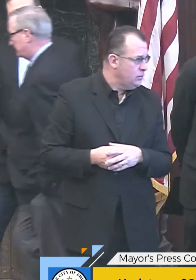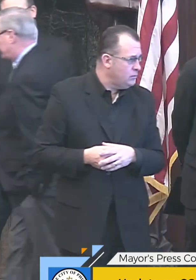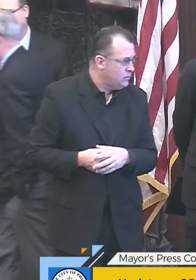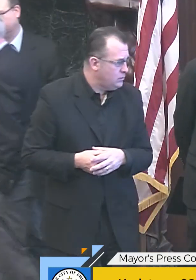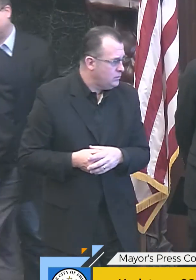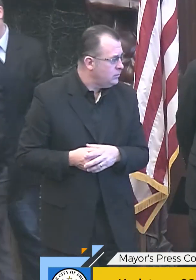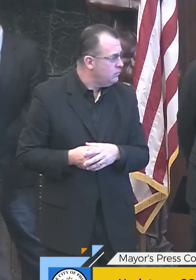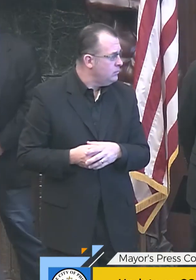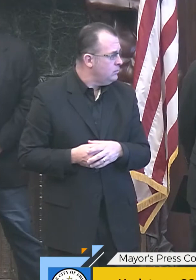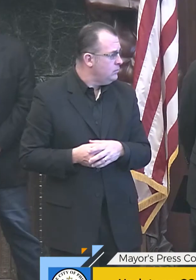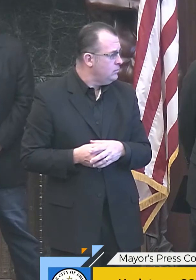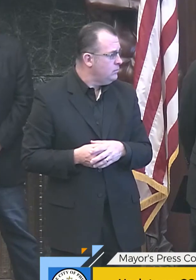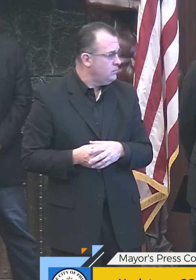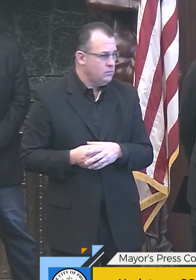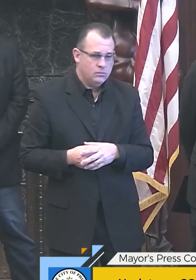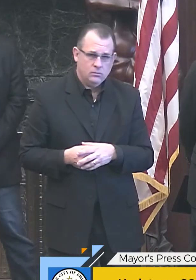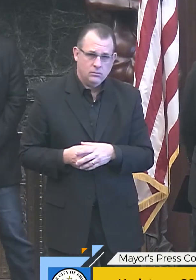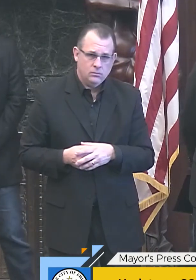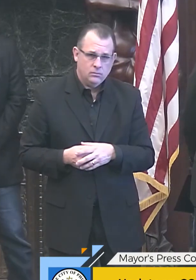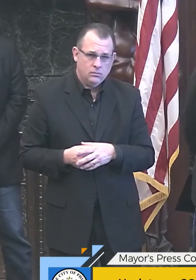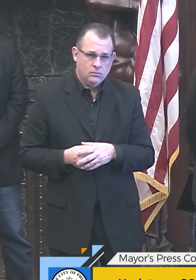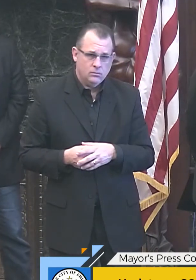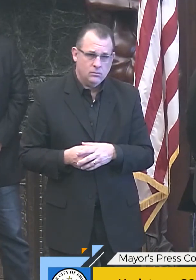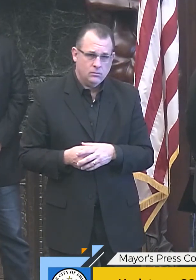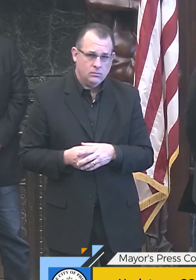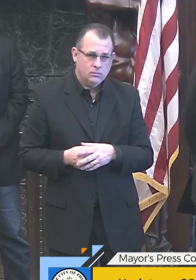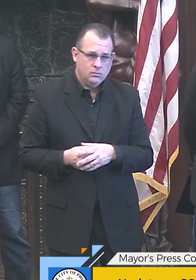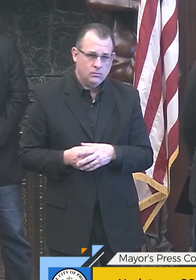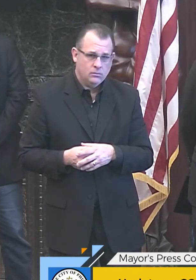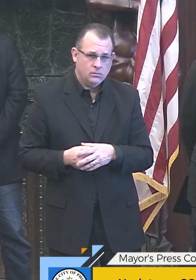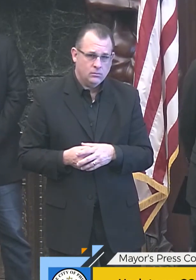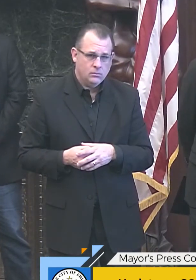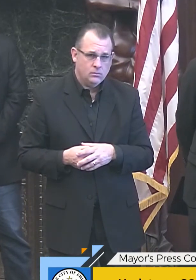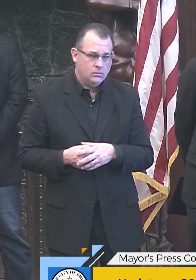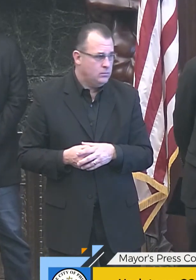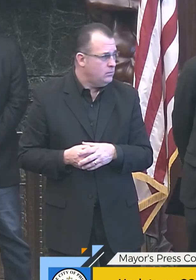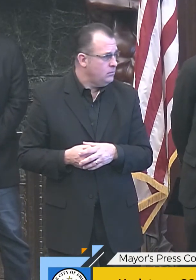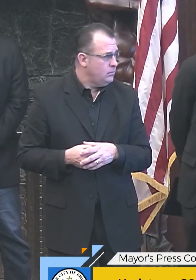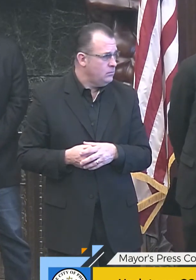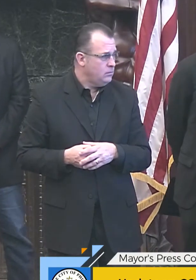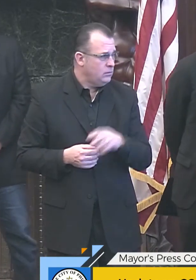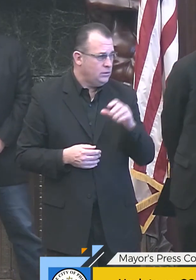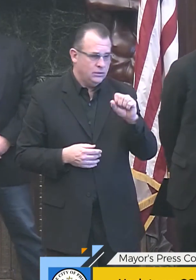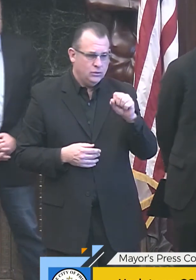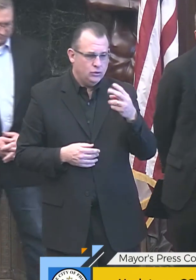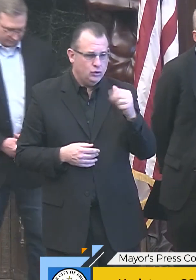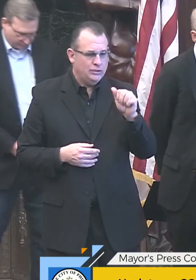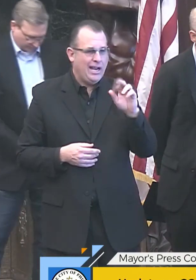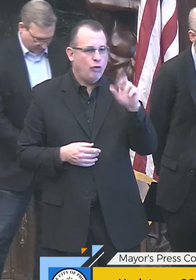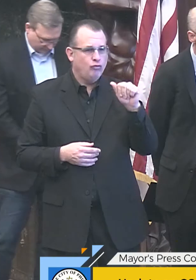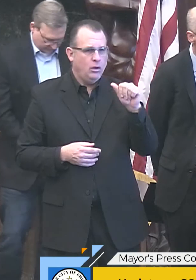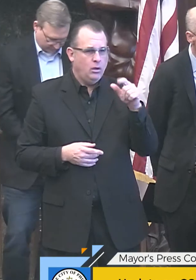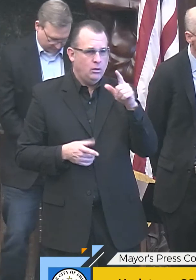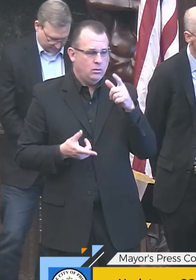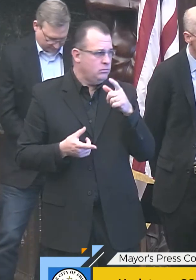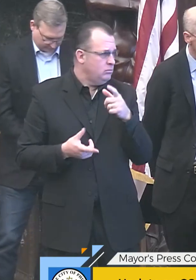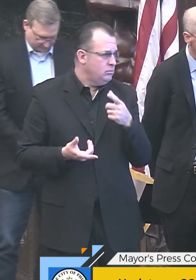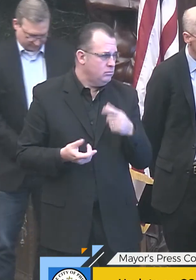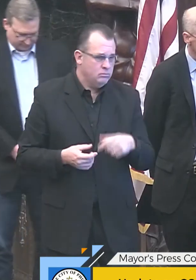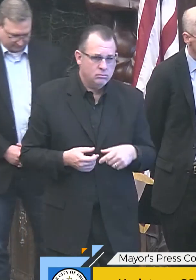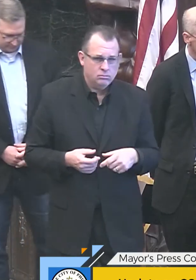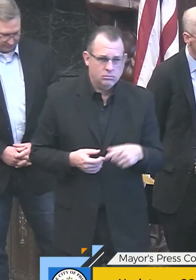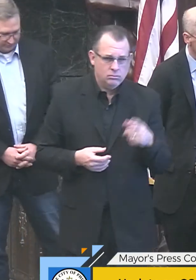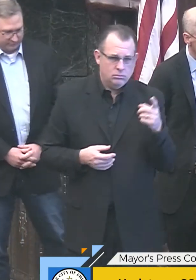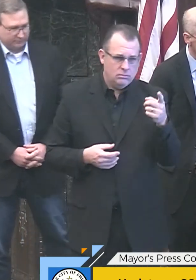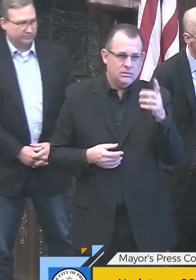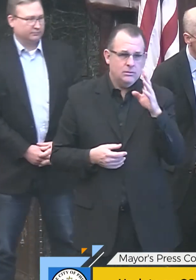Try it now. Okay. Shara, are you there? Yeah, good. Hi, good afternoon, everyone. Thank you. Okay, Armando, mis preguntas son